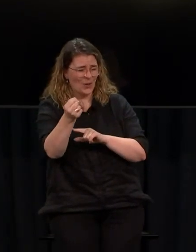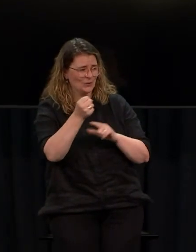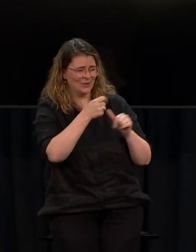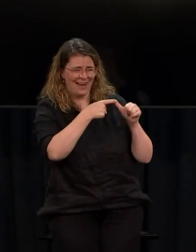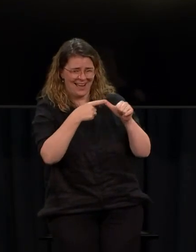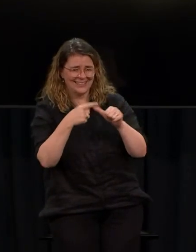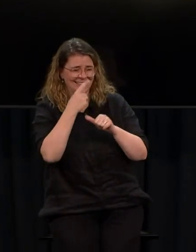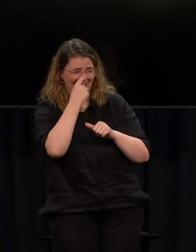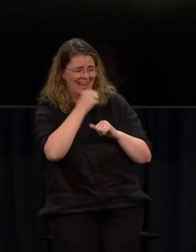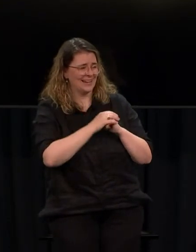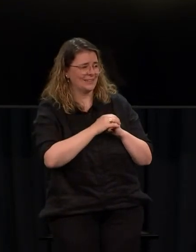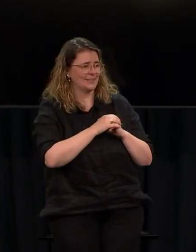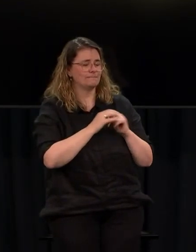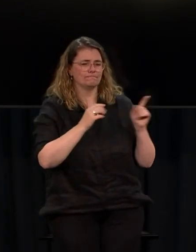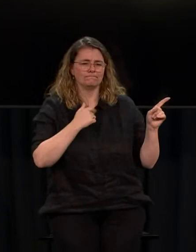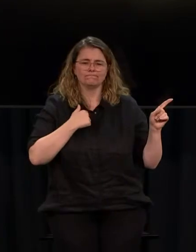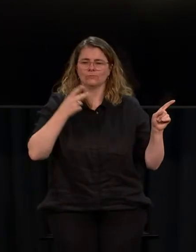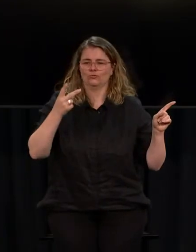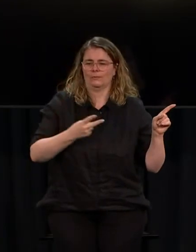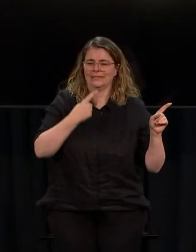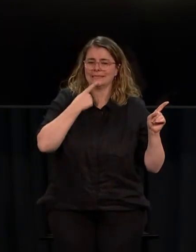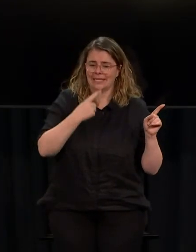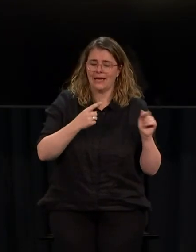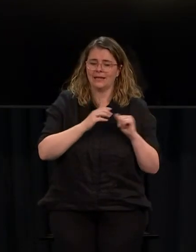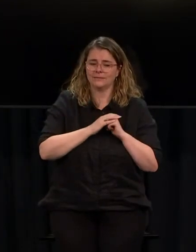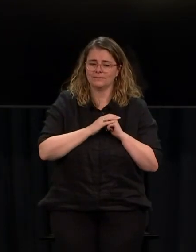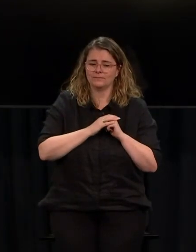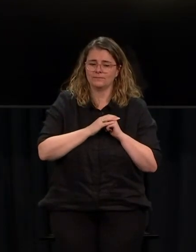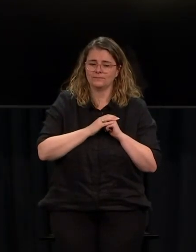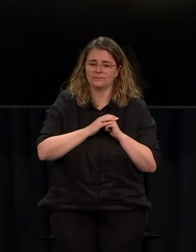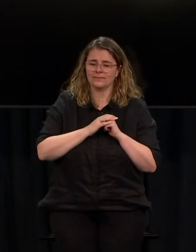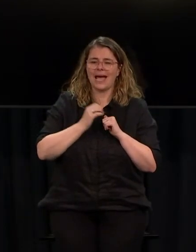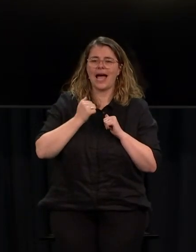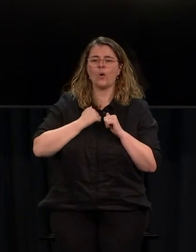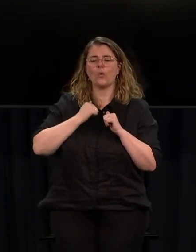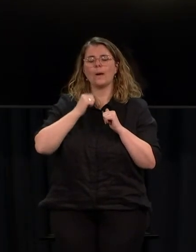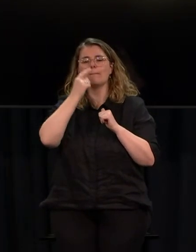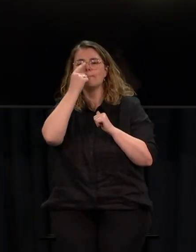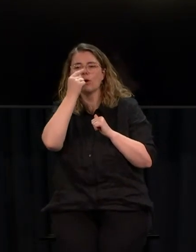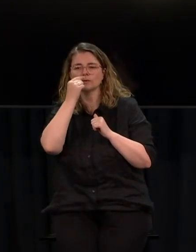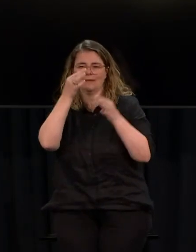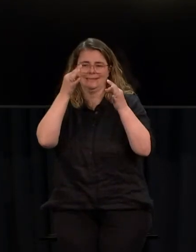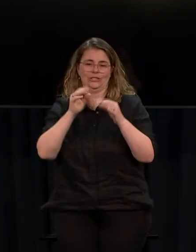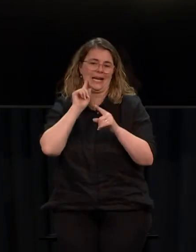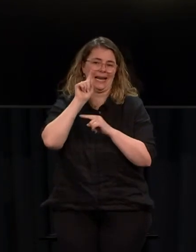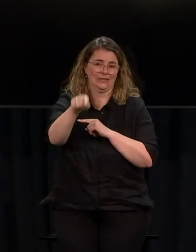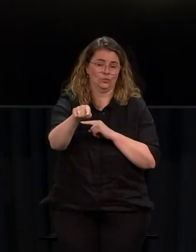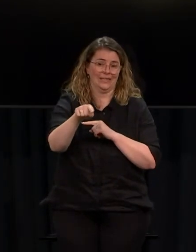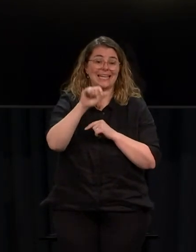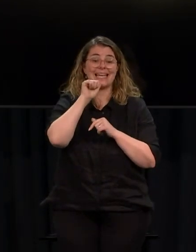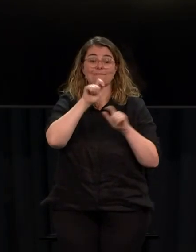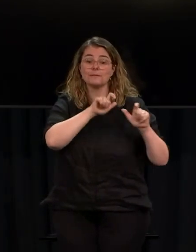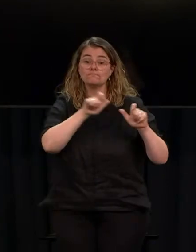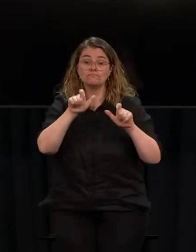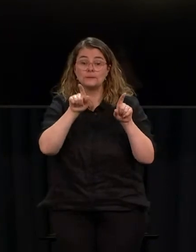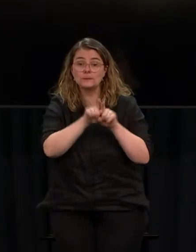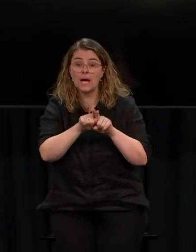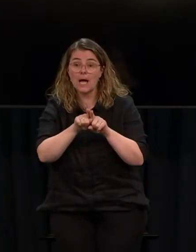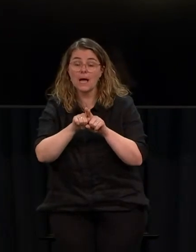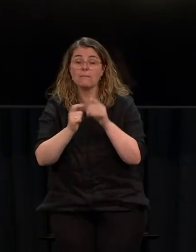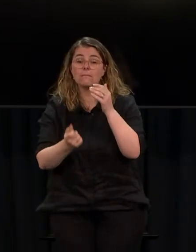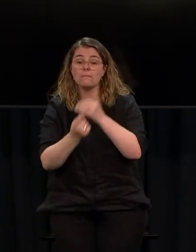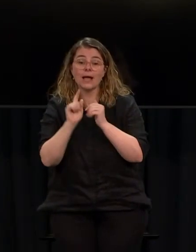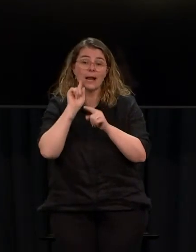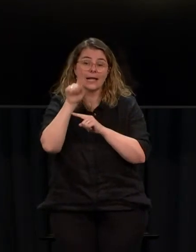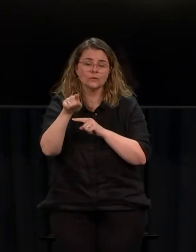thing just to add to what I said, one thing I would say as well is that it's an in-principle decision, and that clearly I imagine in a week's time Cabinet will